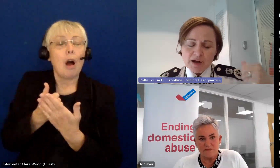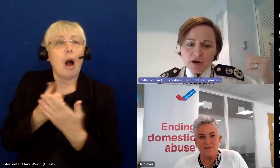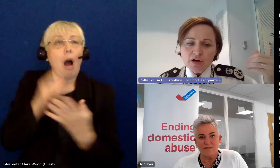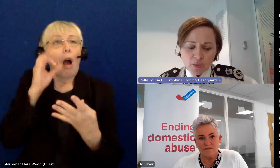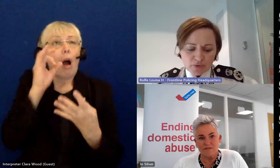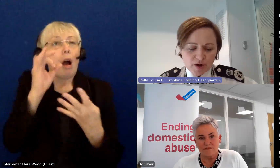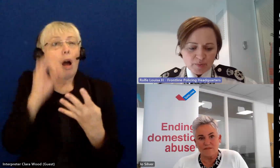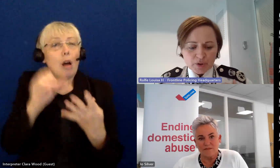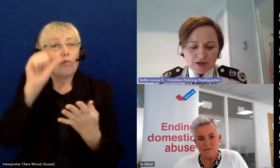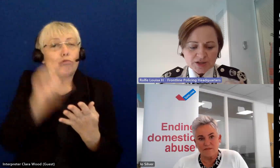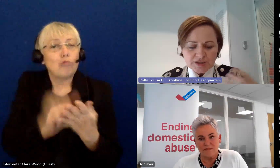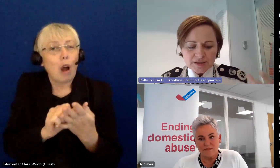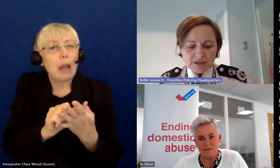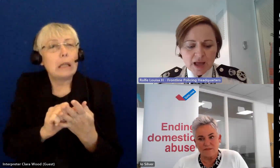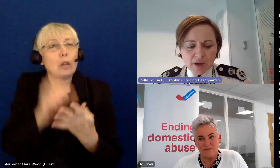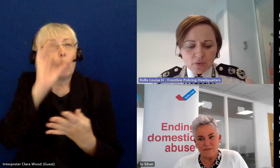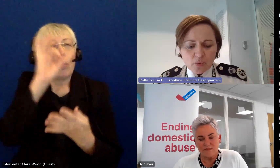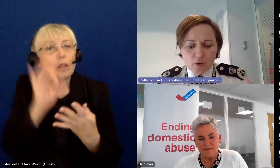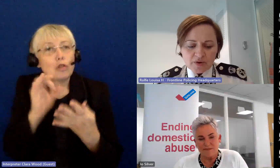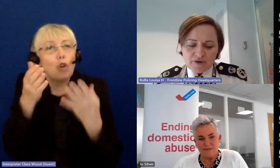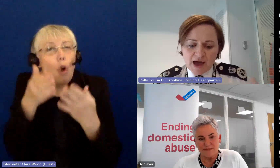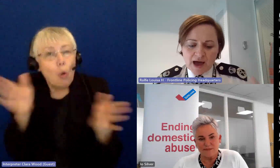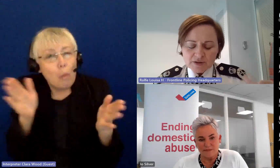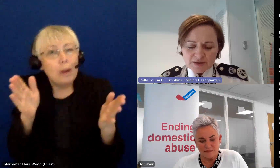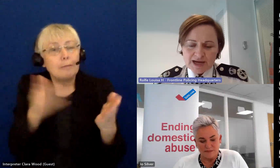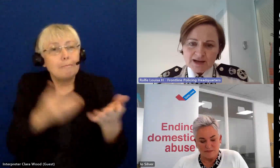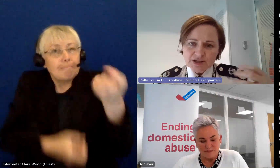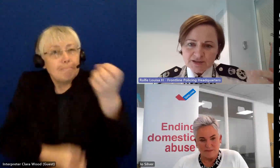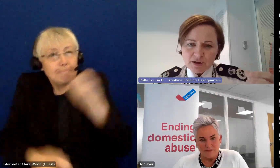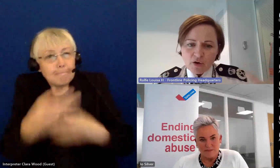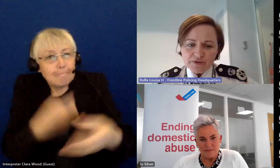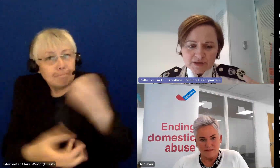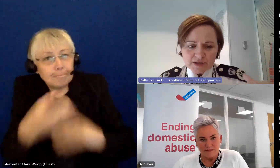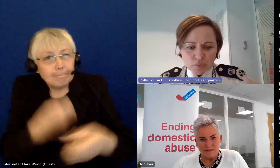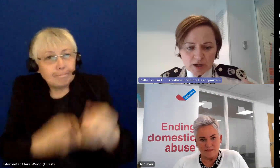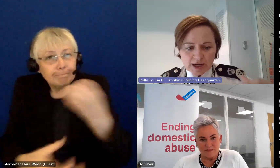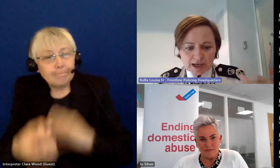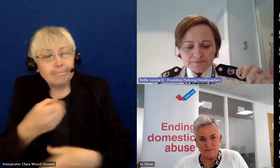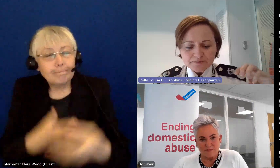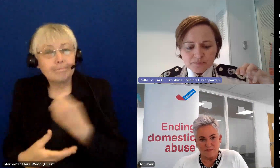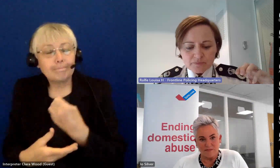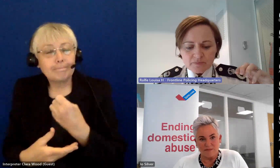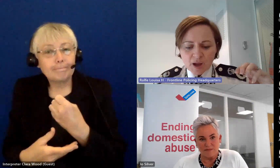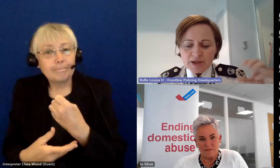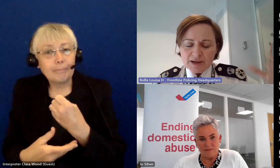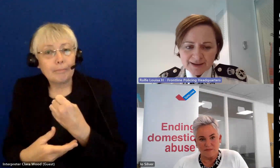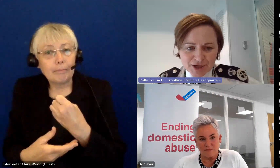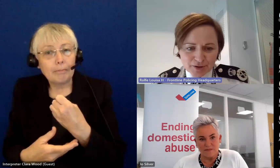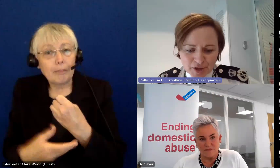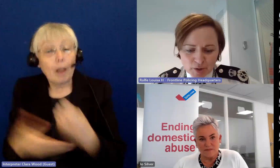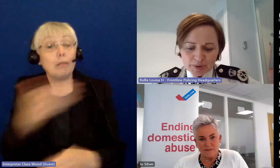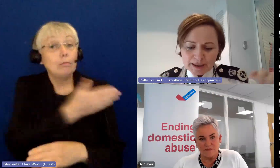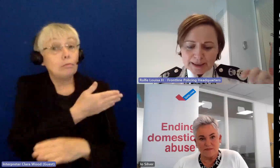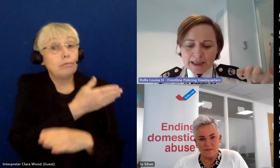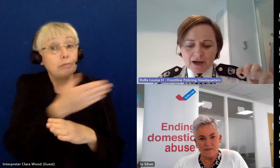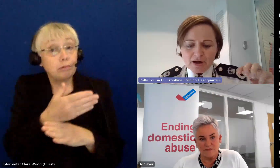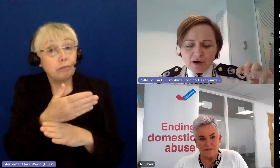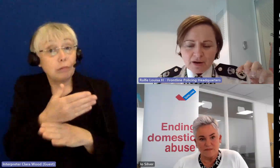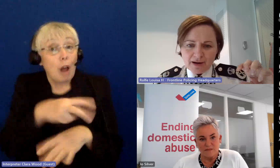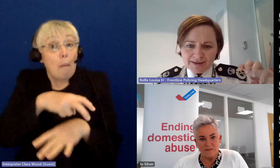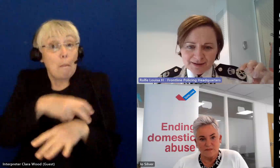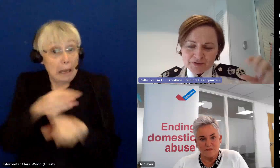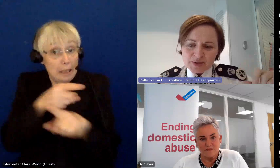really be, a lot more open questions. And what we found with Dash is that officers were a bit like Jo's